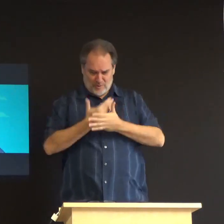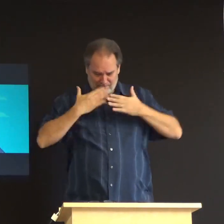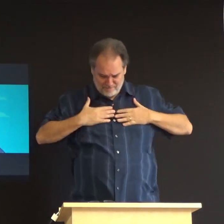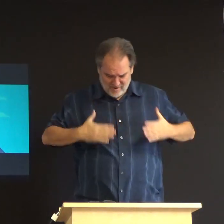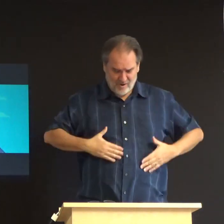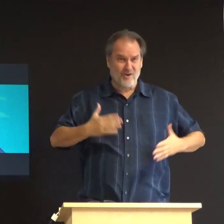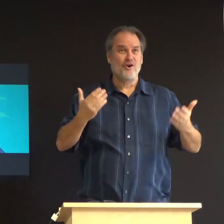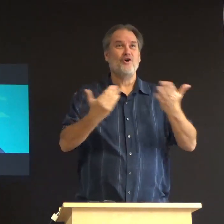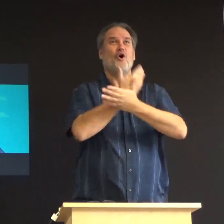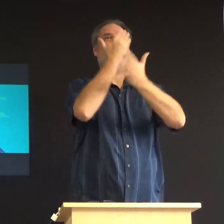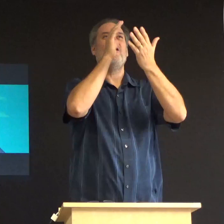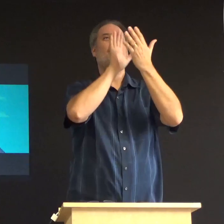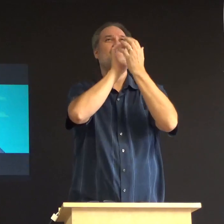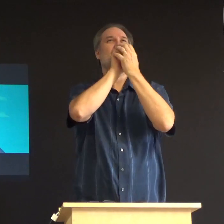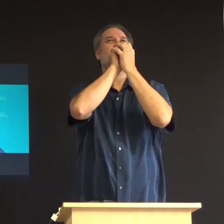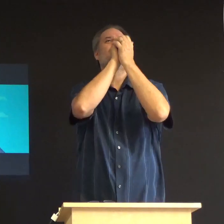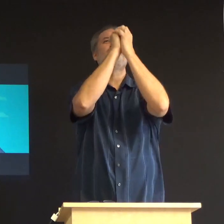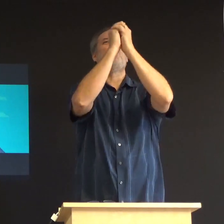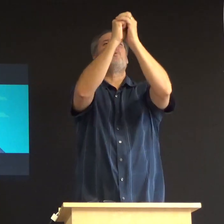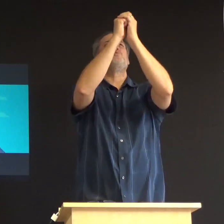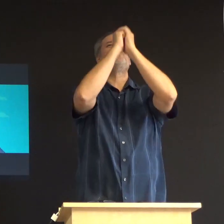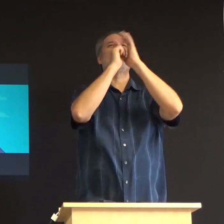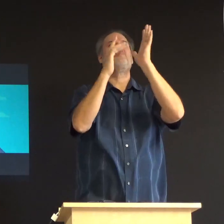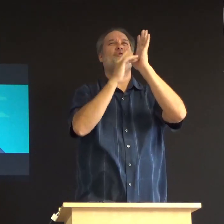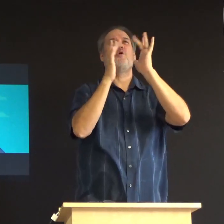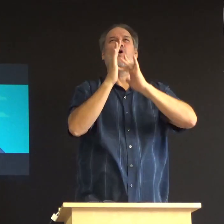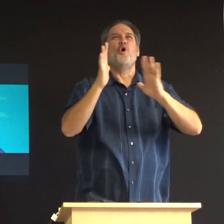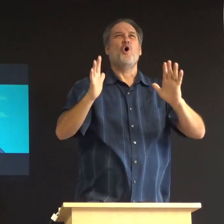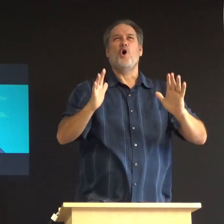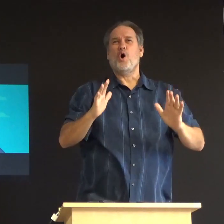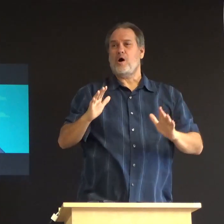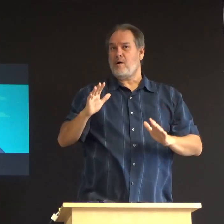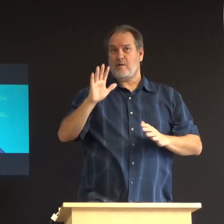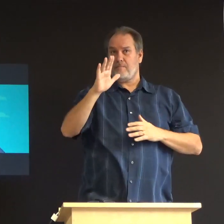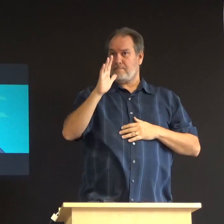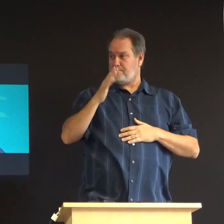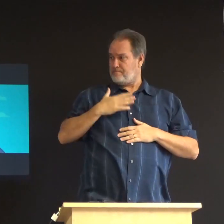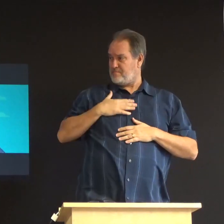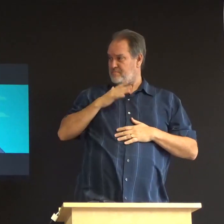happy. New body. And worship before the Lord.